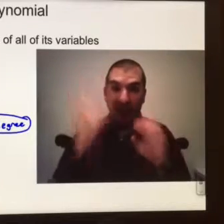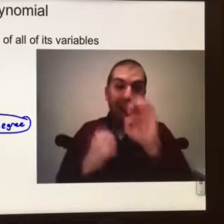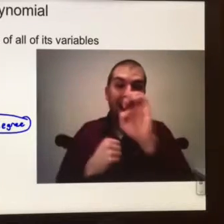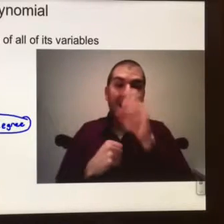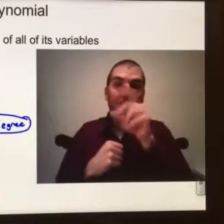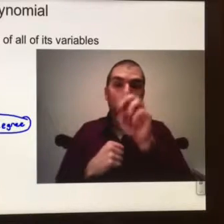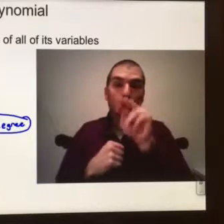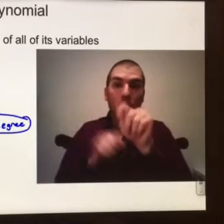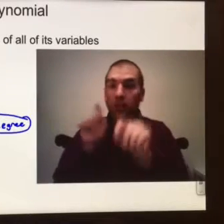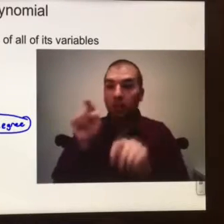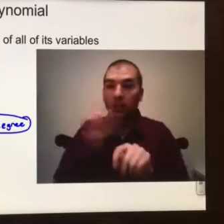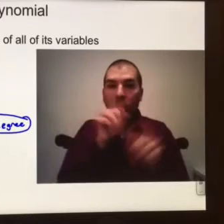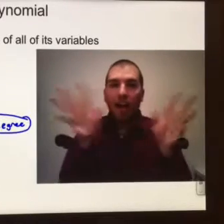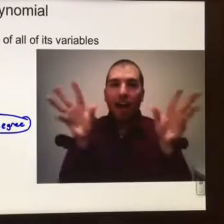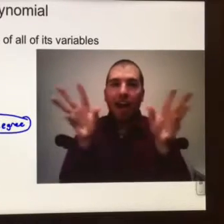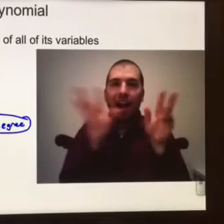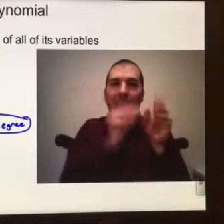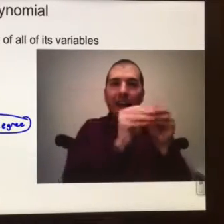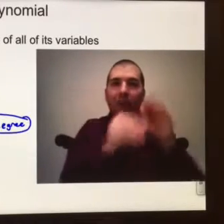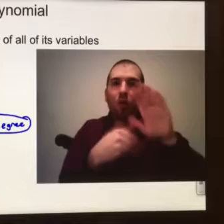degree.